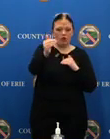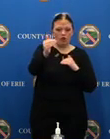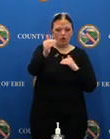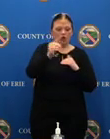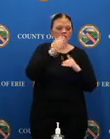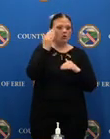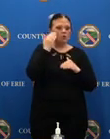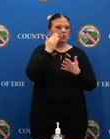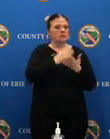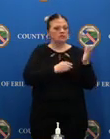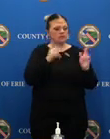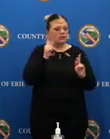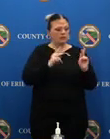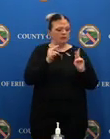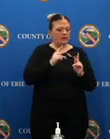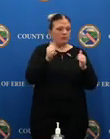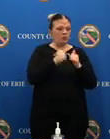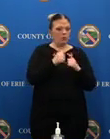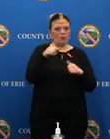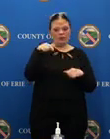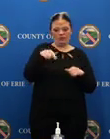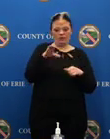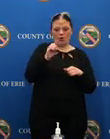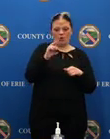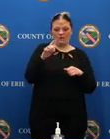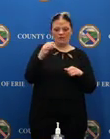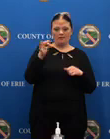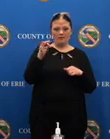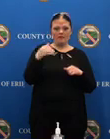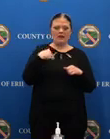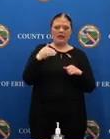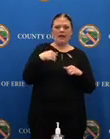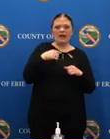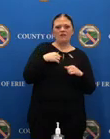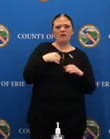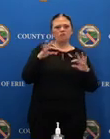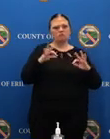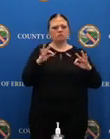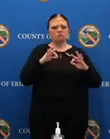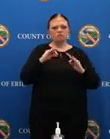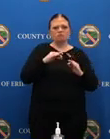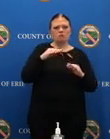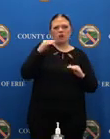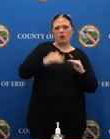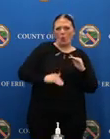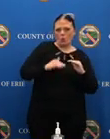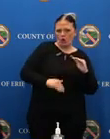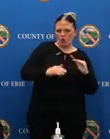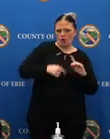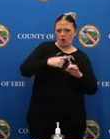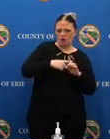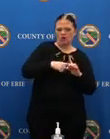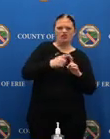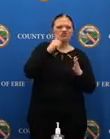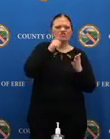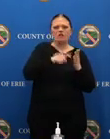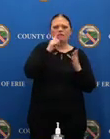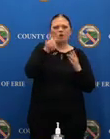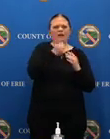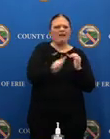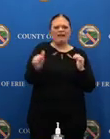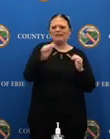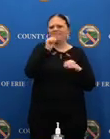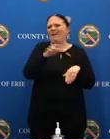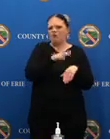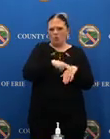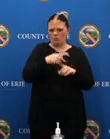We know that some people with COVID-19 also have lower grade temperatures, so you should just check for any abnormal temperature.